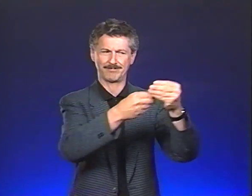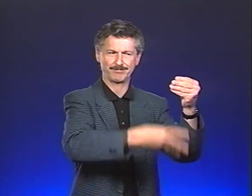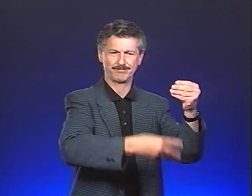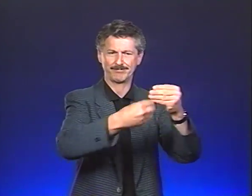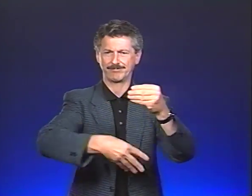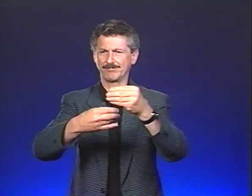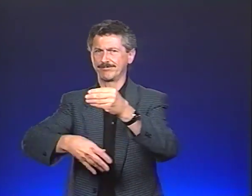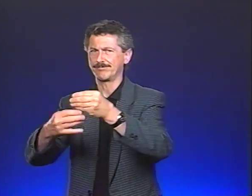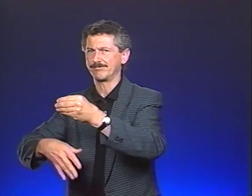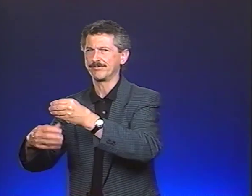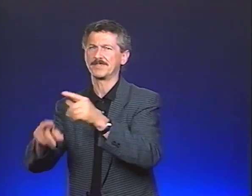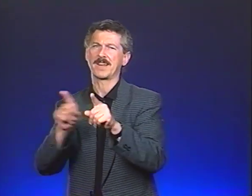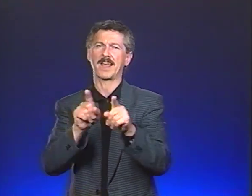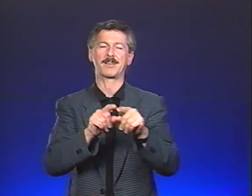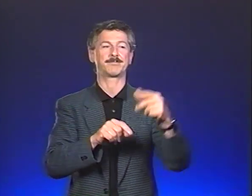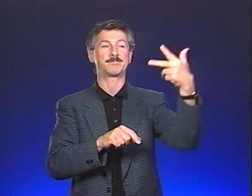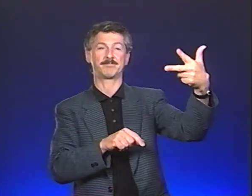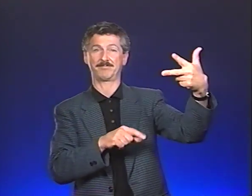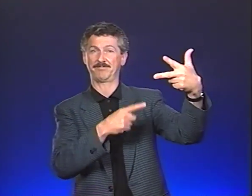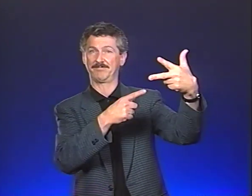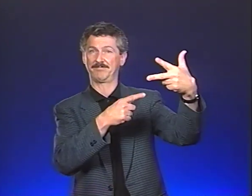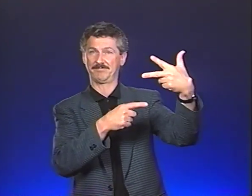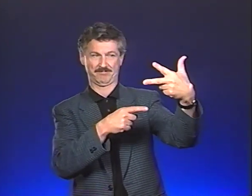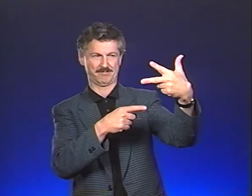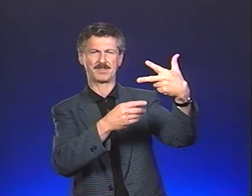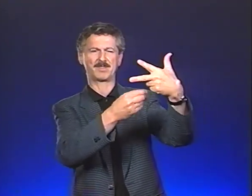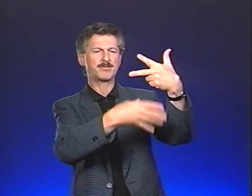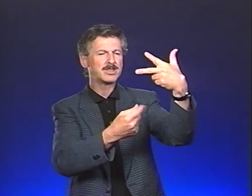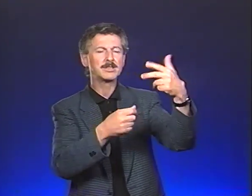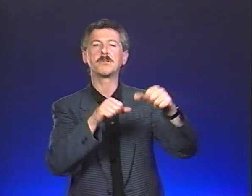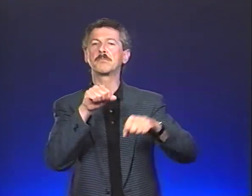Classifiers are different types of signs. For example, we have a vehicle